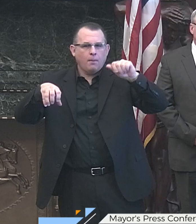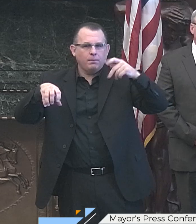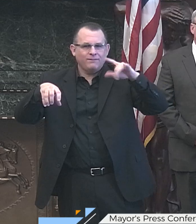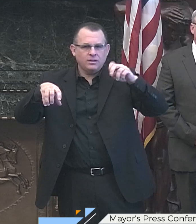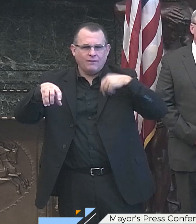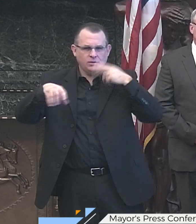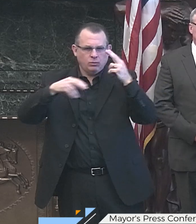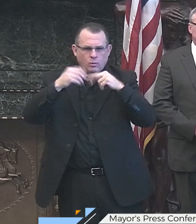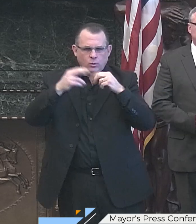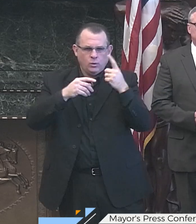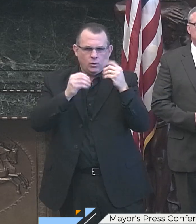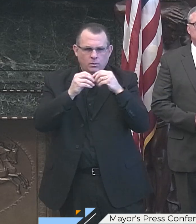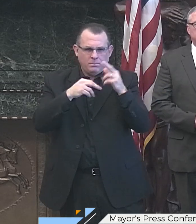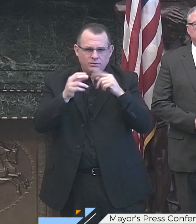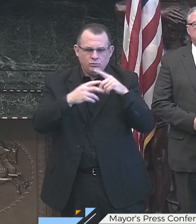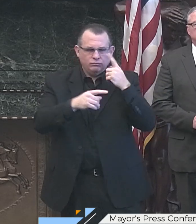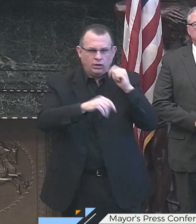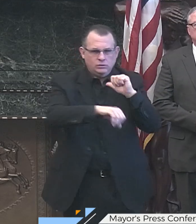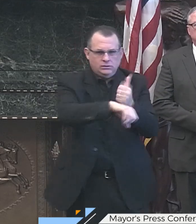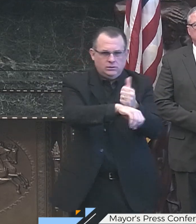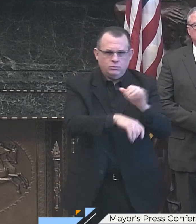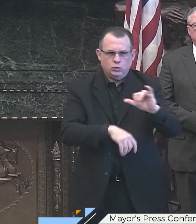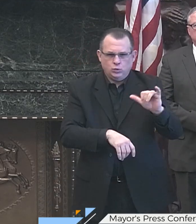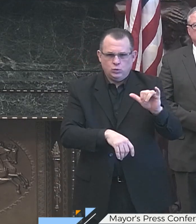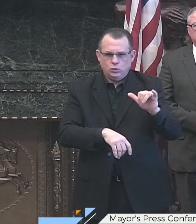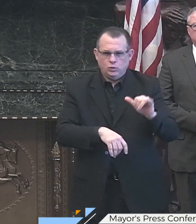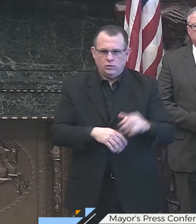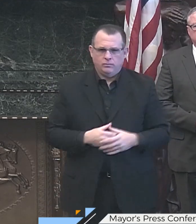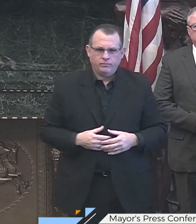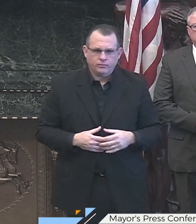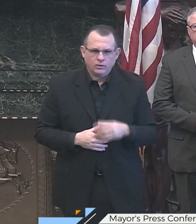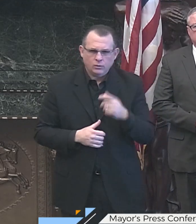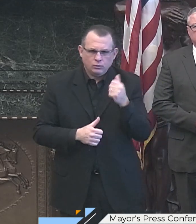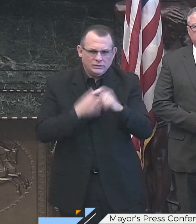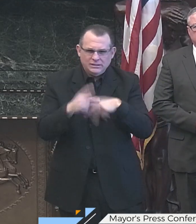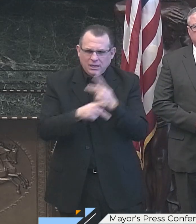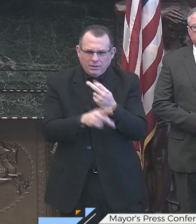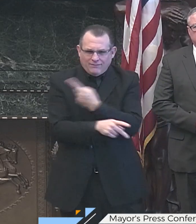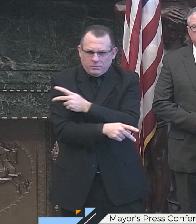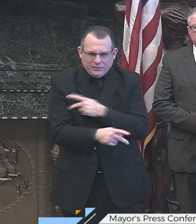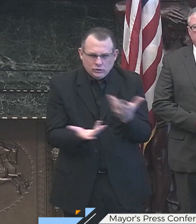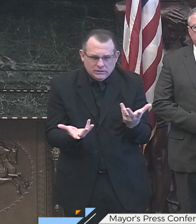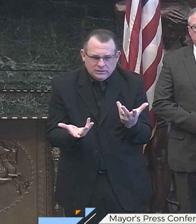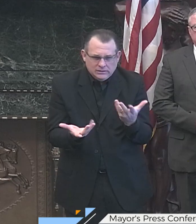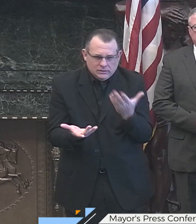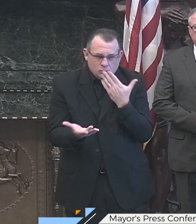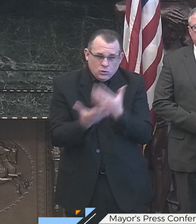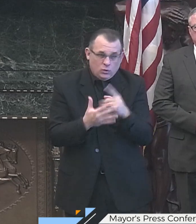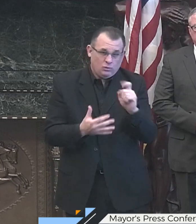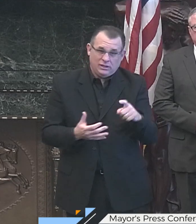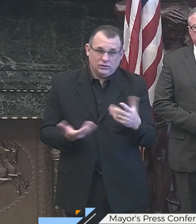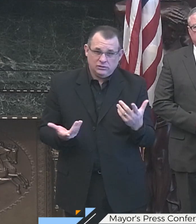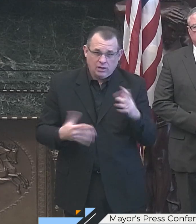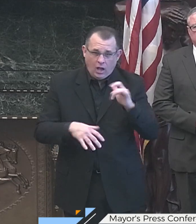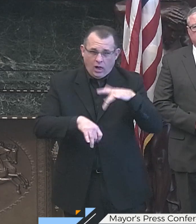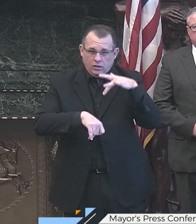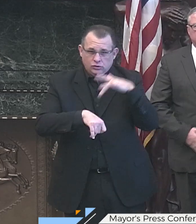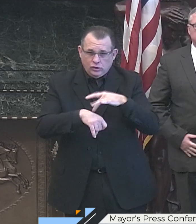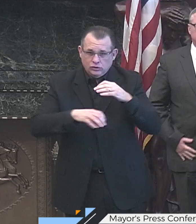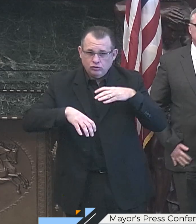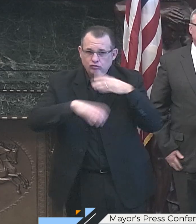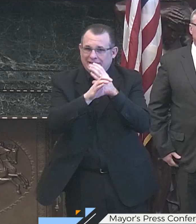On what type of patients, it's a harder question to answer because we're not in that crisis yet, but we imagine that it'll be